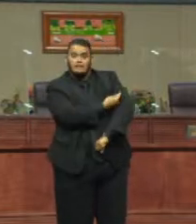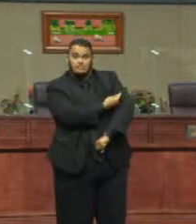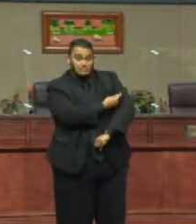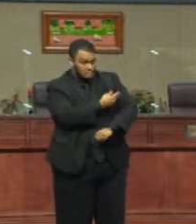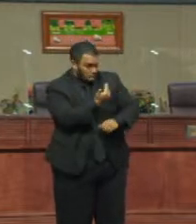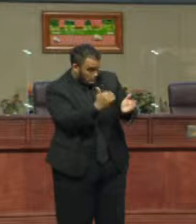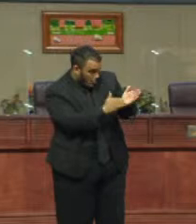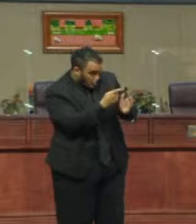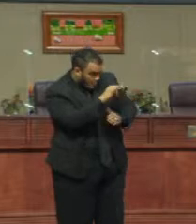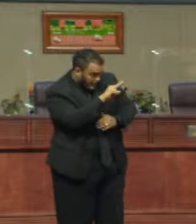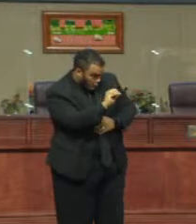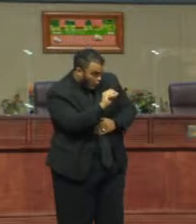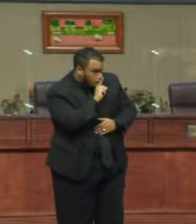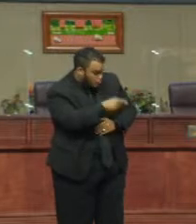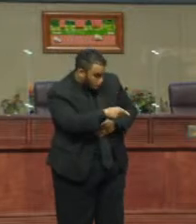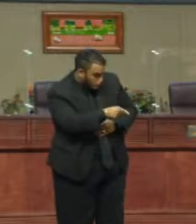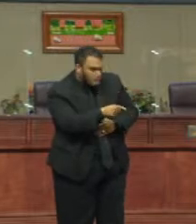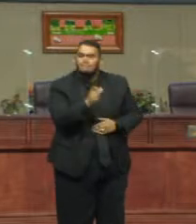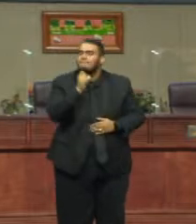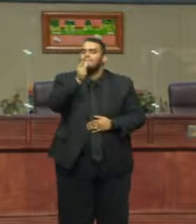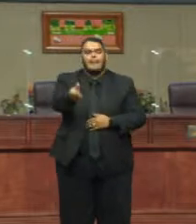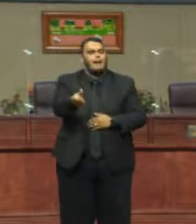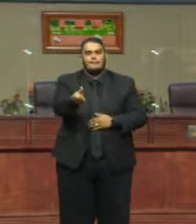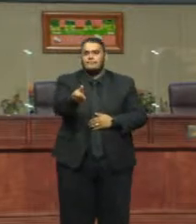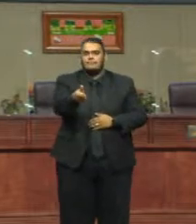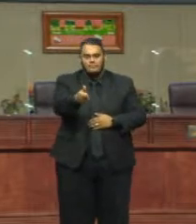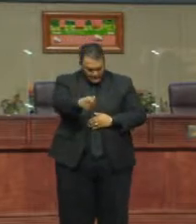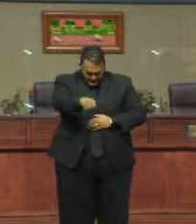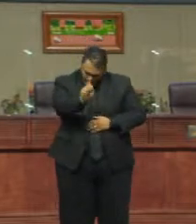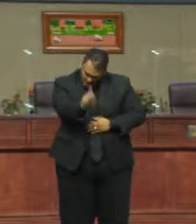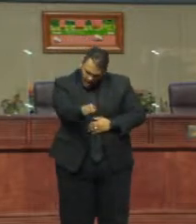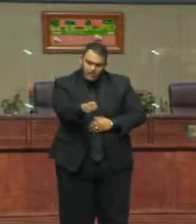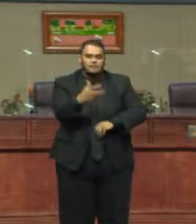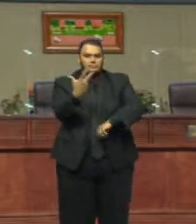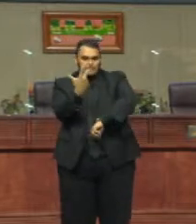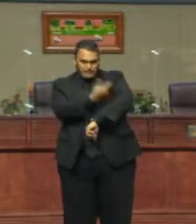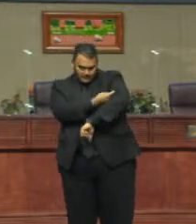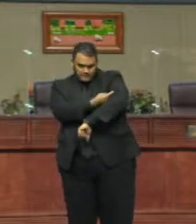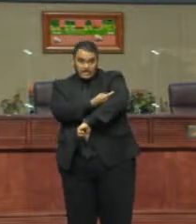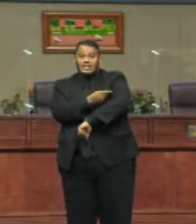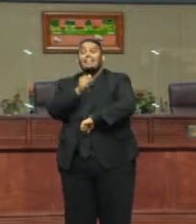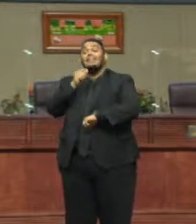true. You do need the vaccine, even if you have tested positive previously.